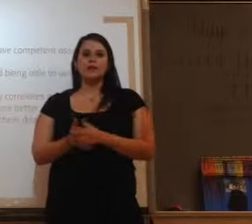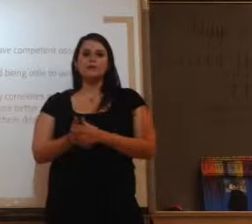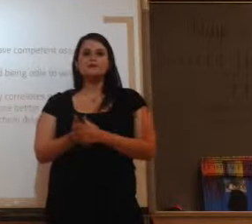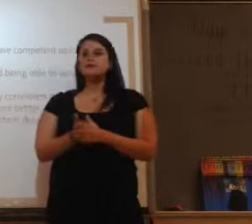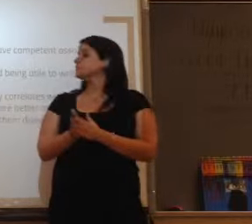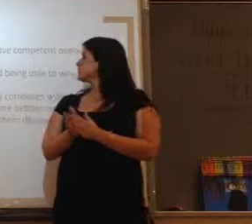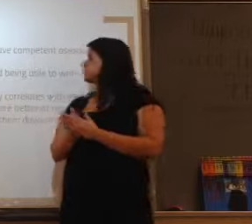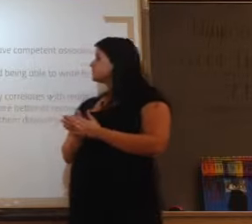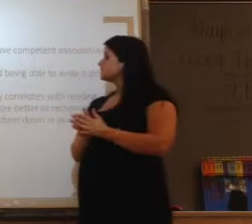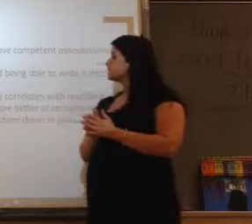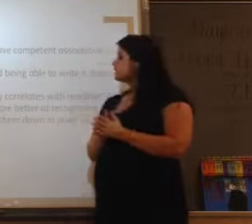letters.